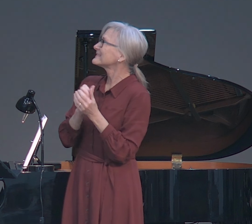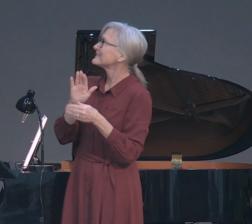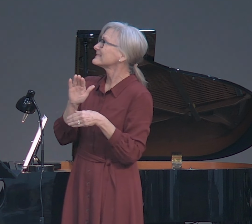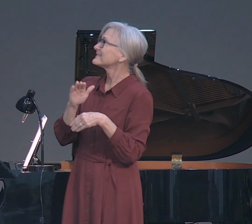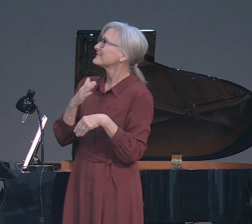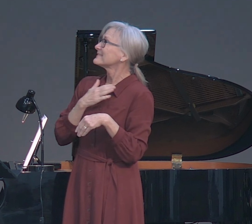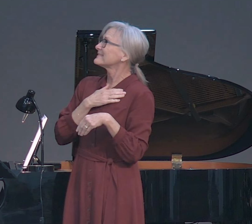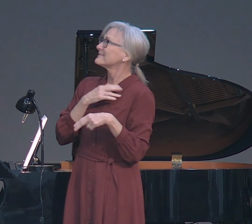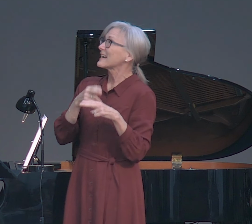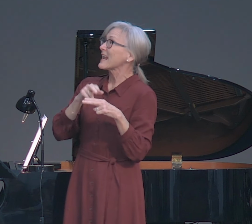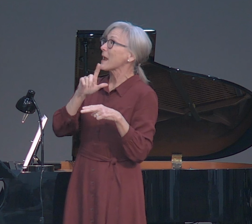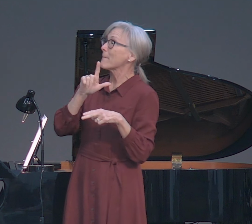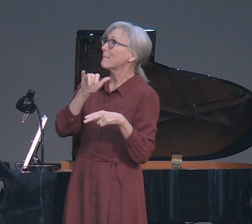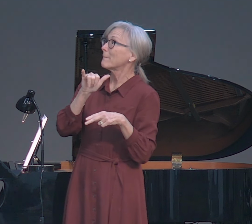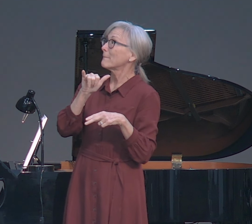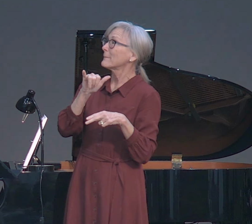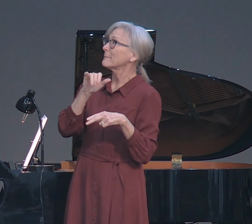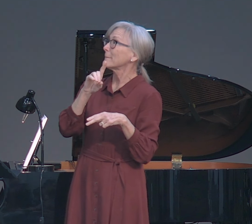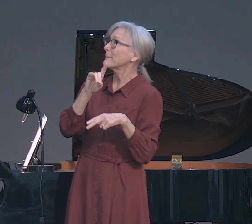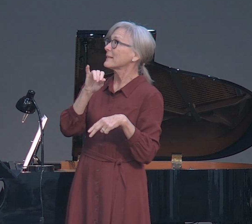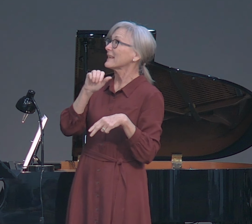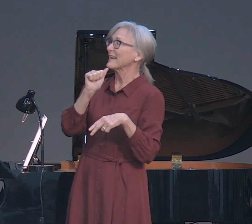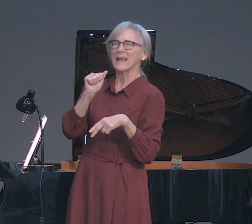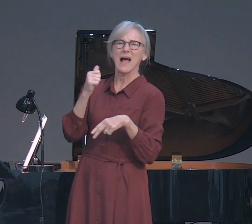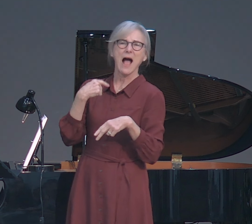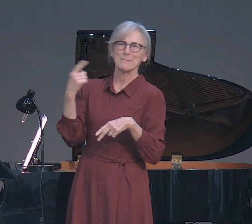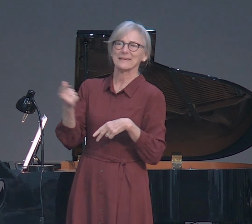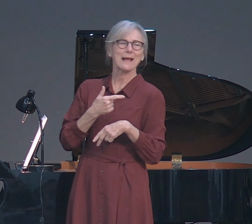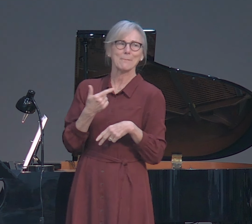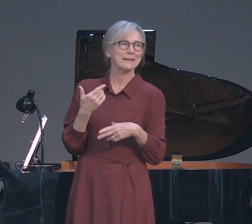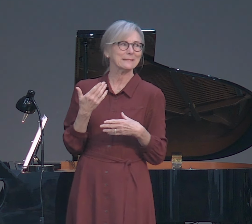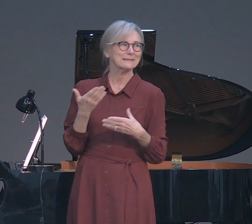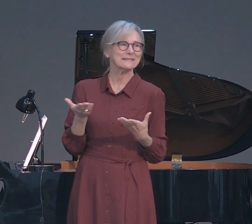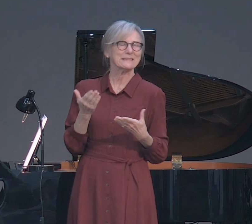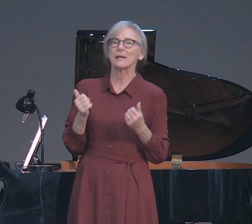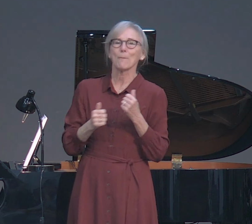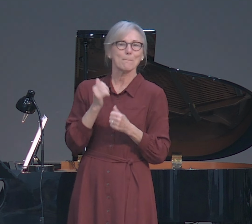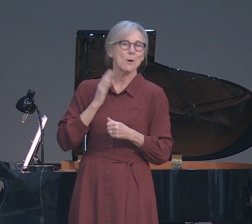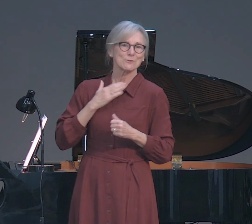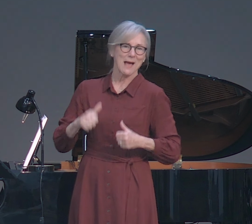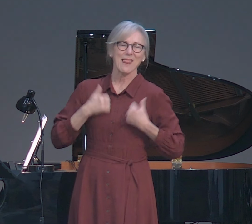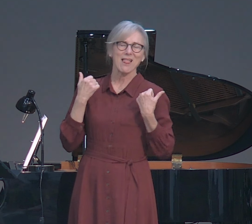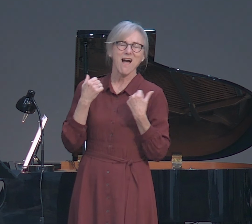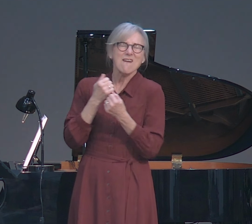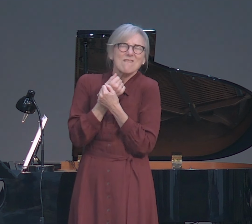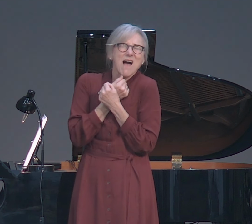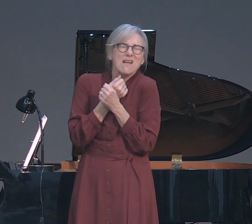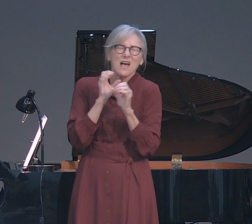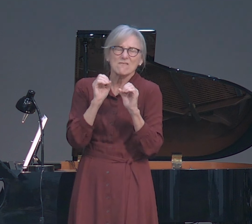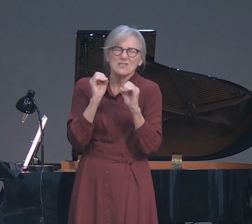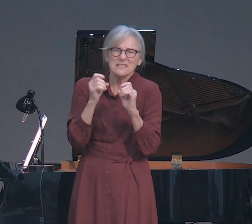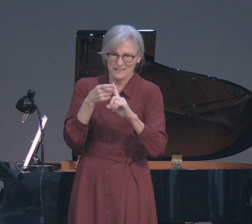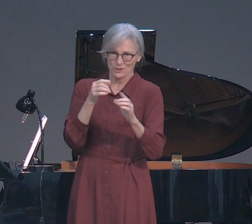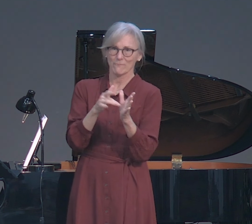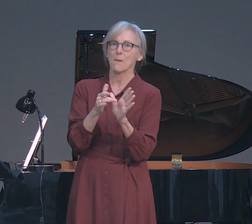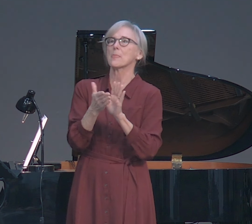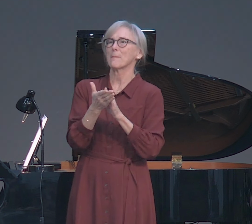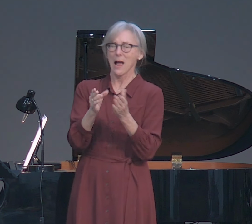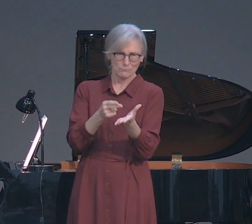I'm Lydia Marcy. I've been going to Countryside most of my life. I've really grown to love the teaching and how it's solid in the Bible and in the